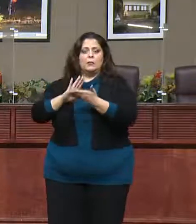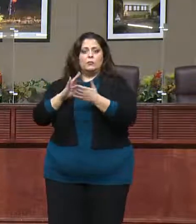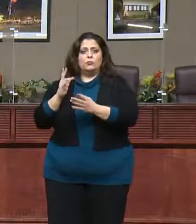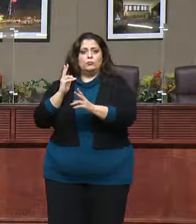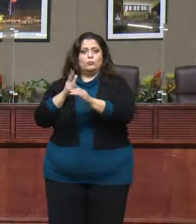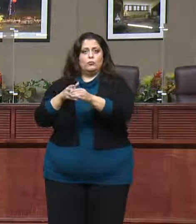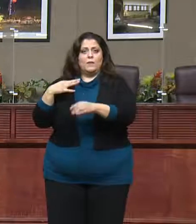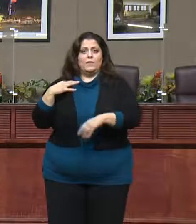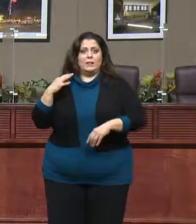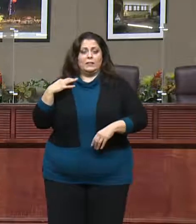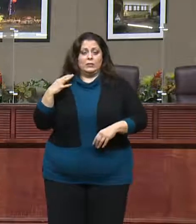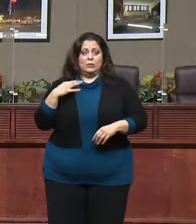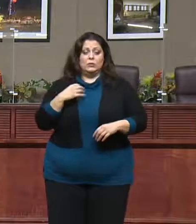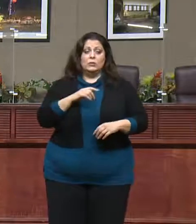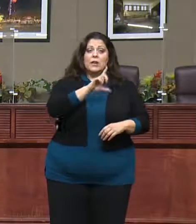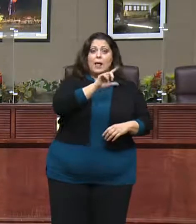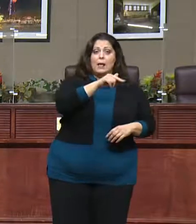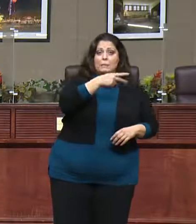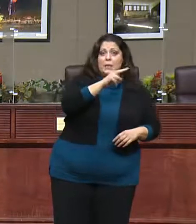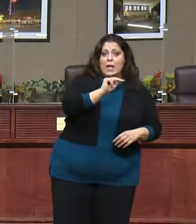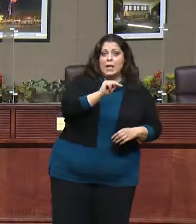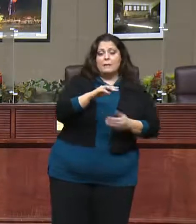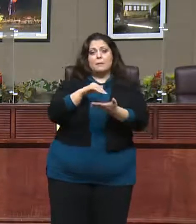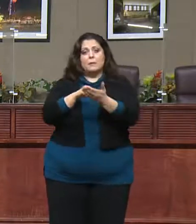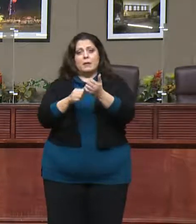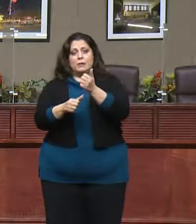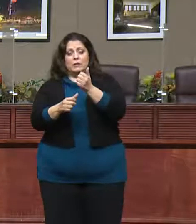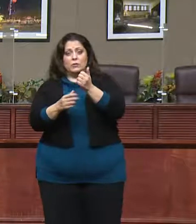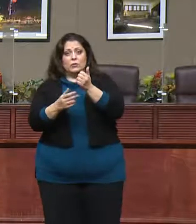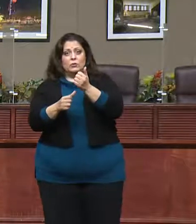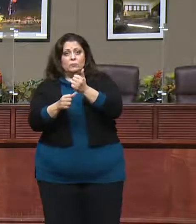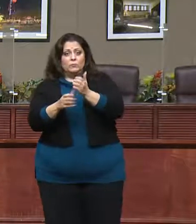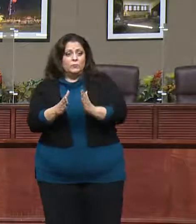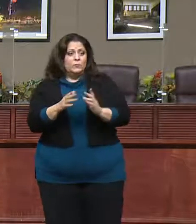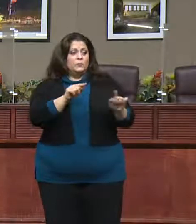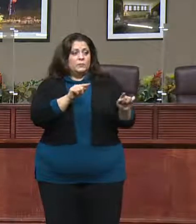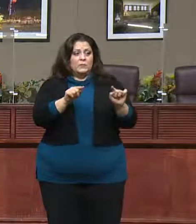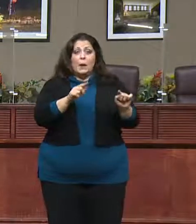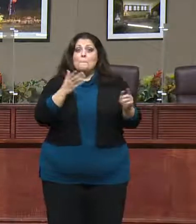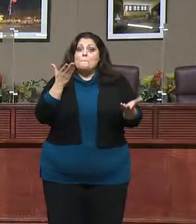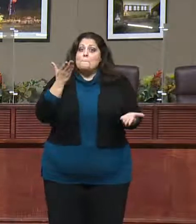LPNs, we may be able to offer some level of compensation.